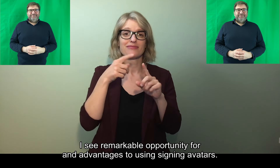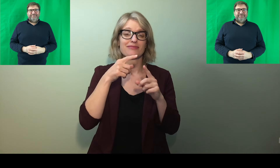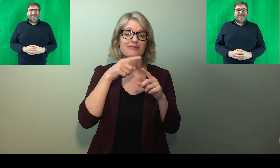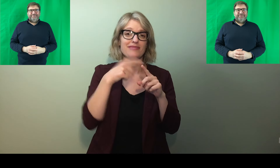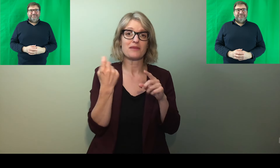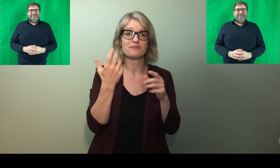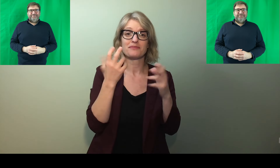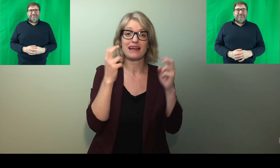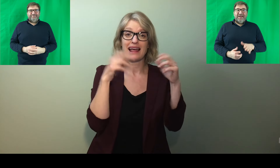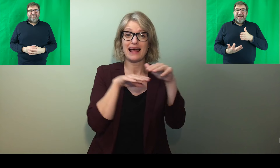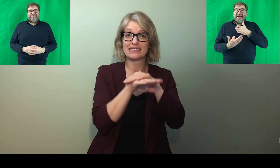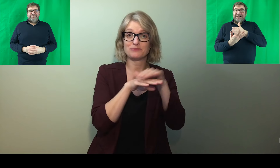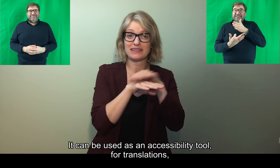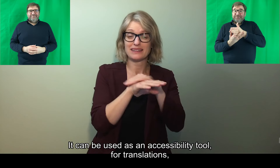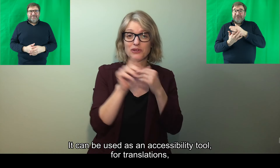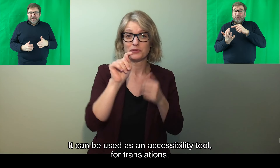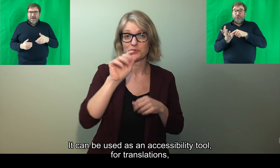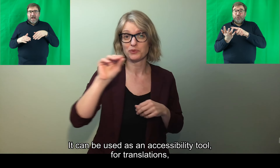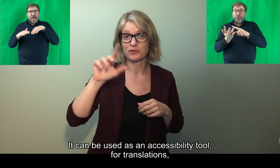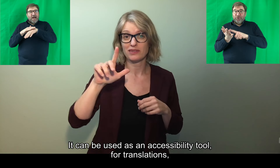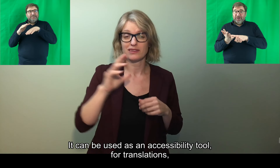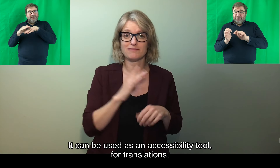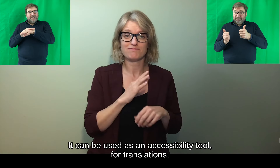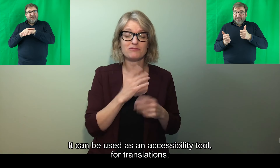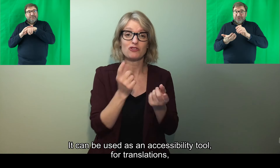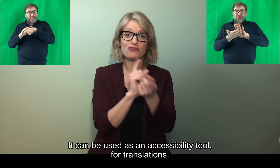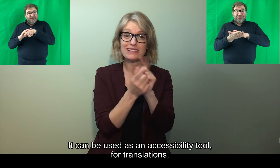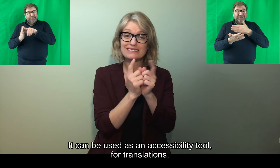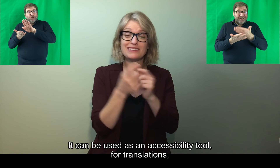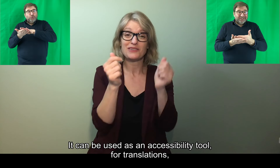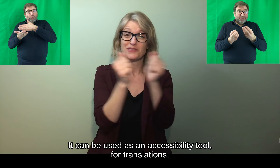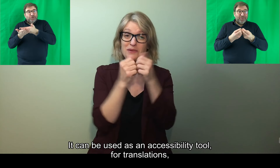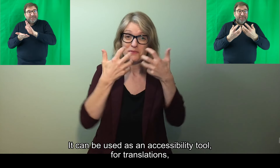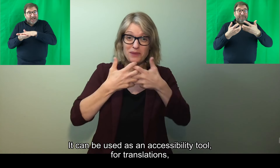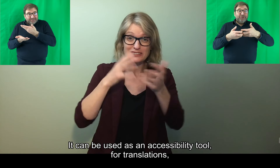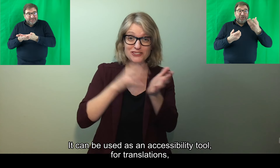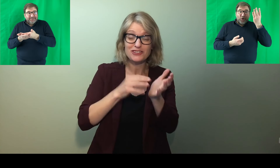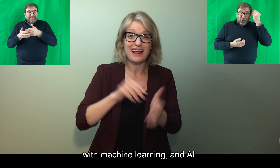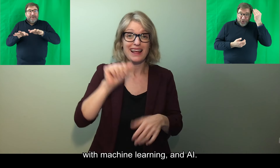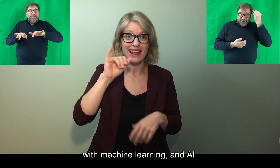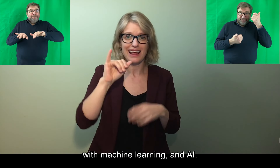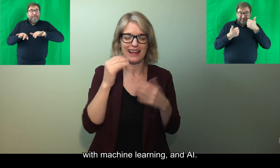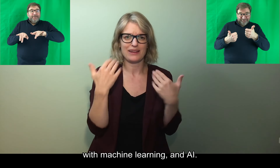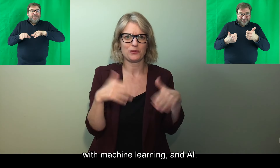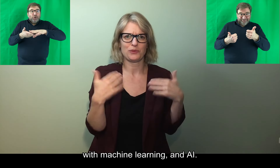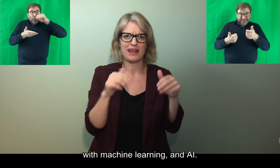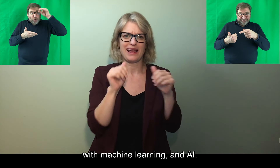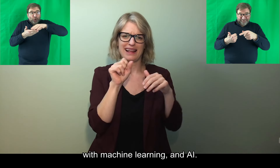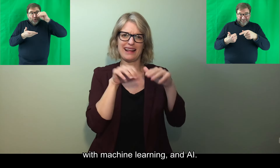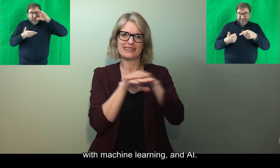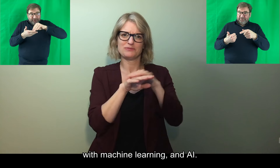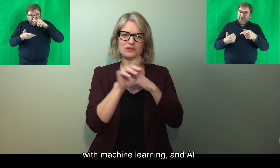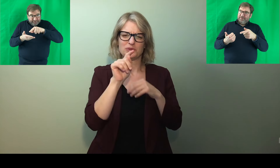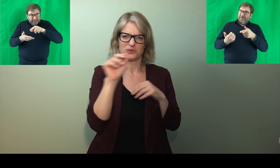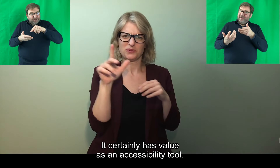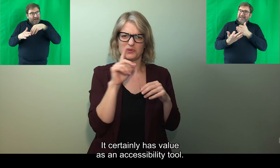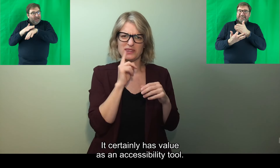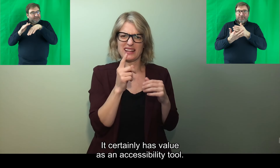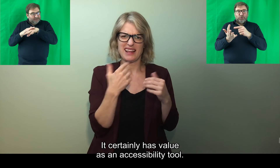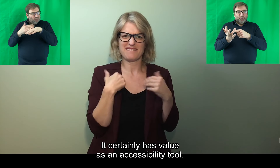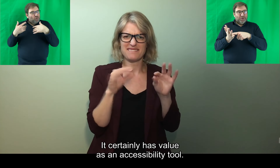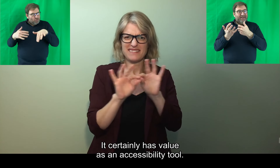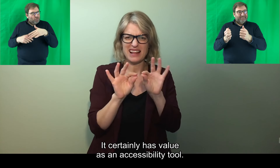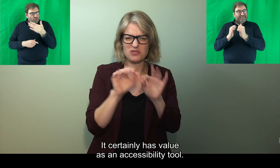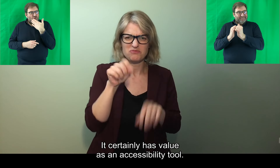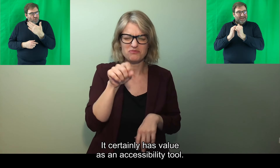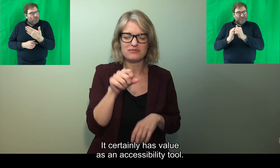avatars. It can be used as an accessibility tool for translations with machine learning and AI. It certainly